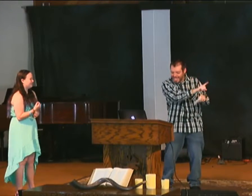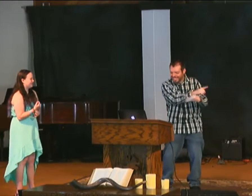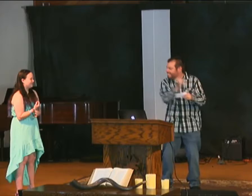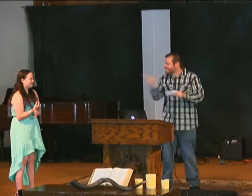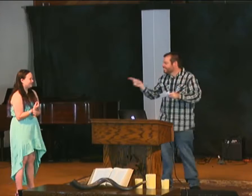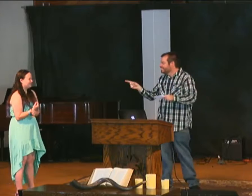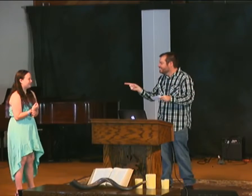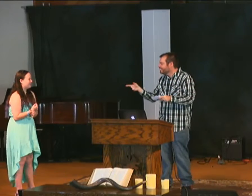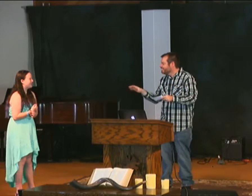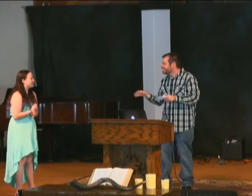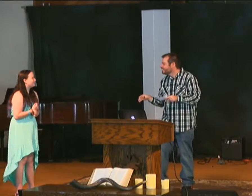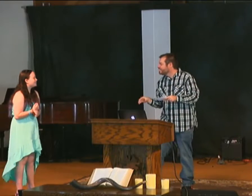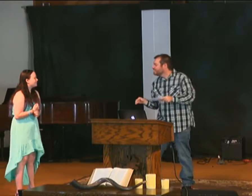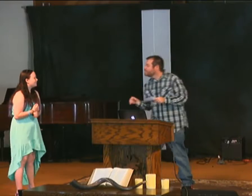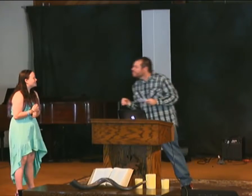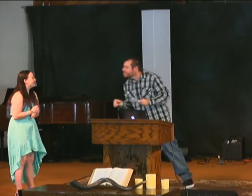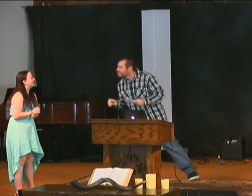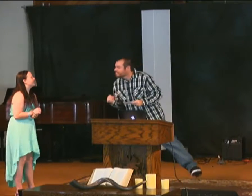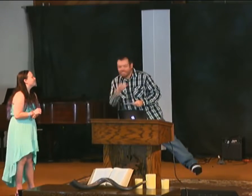Watch it.